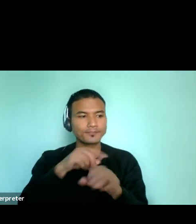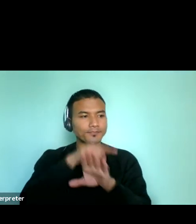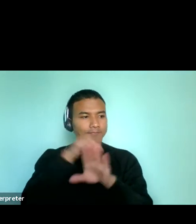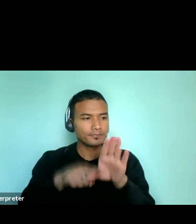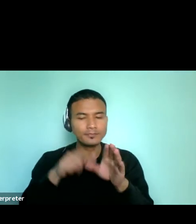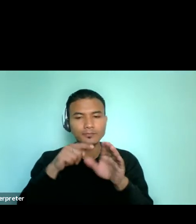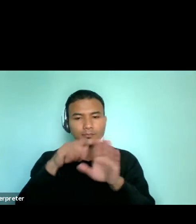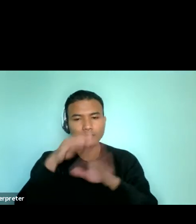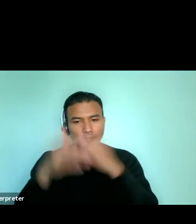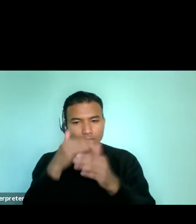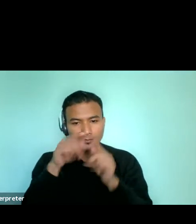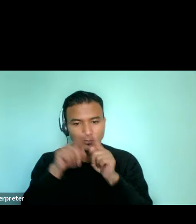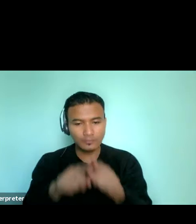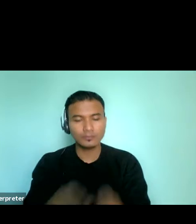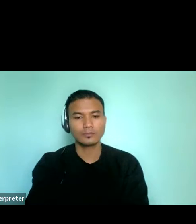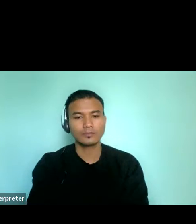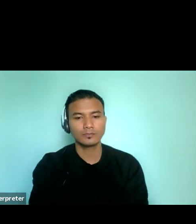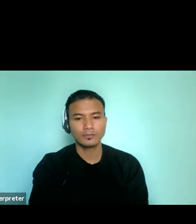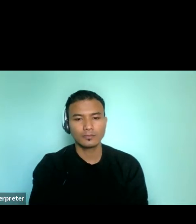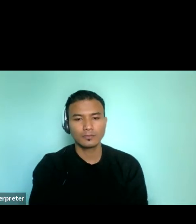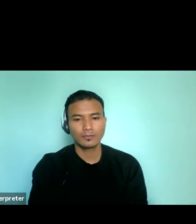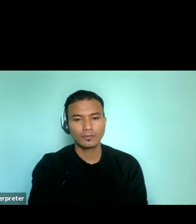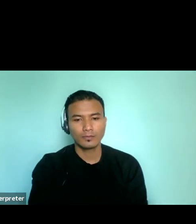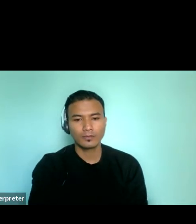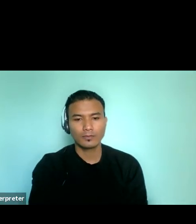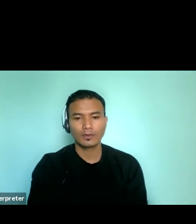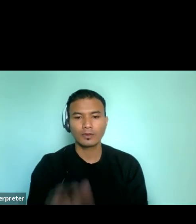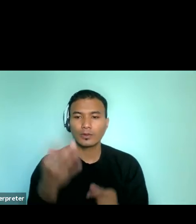development in the new settlement area.